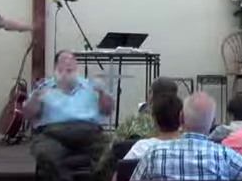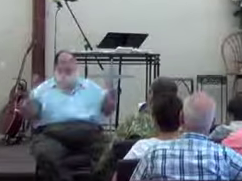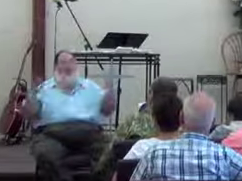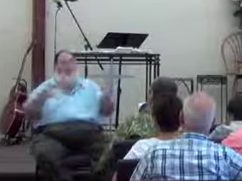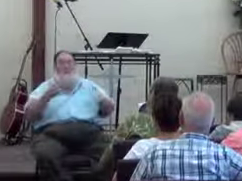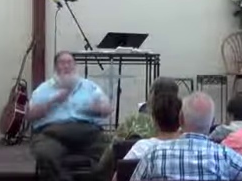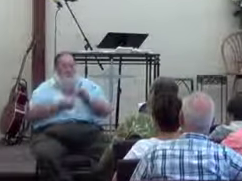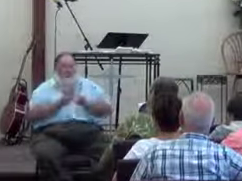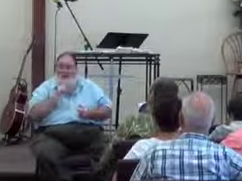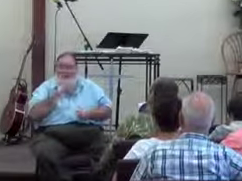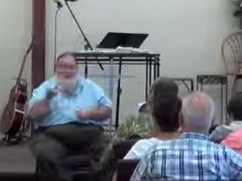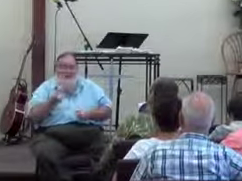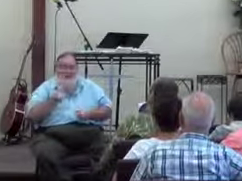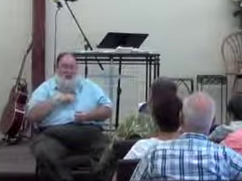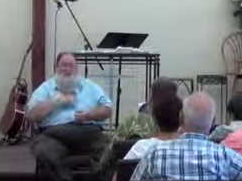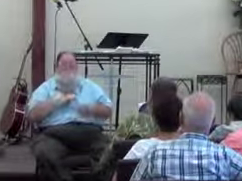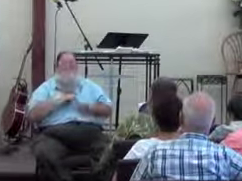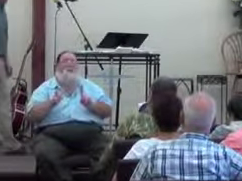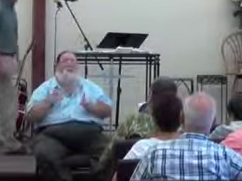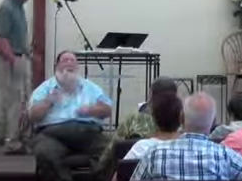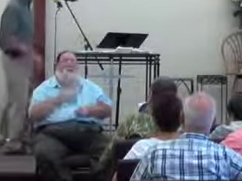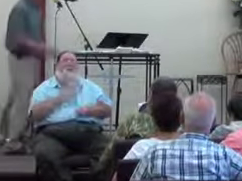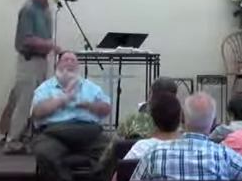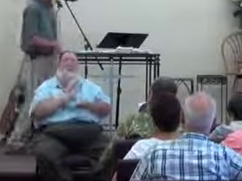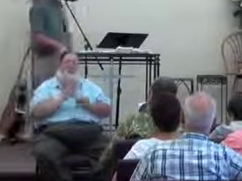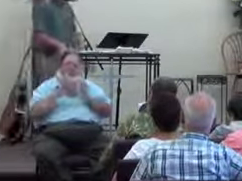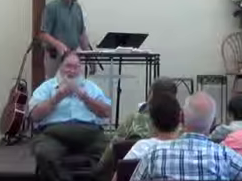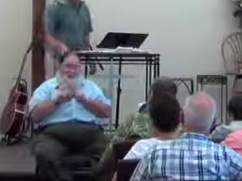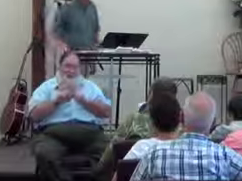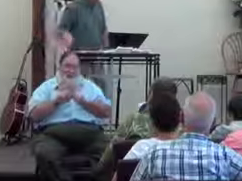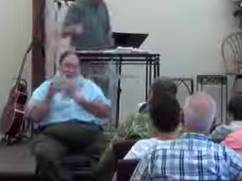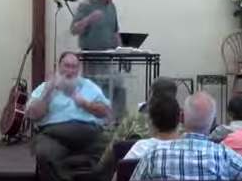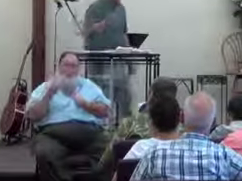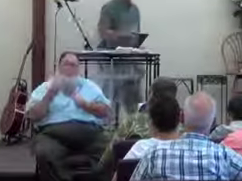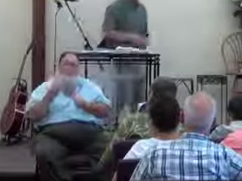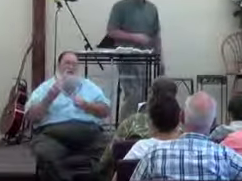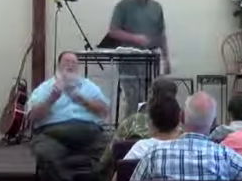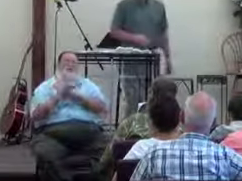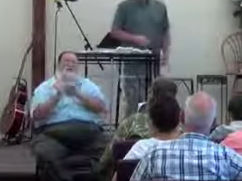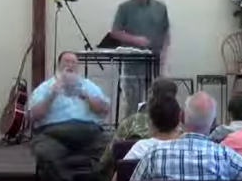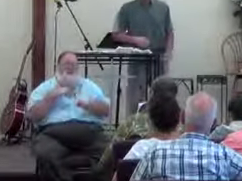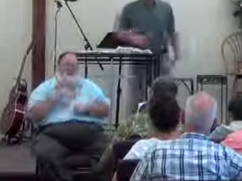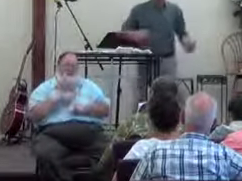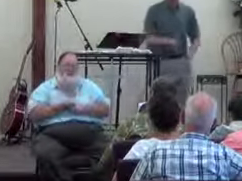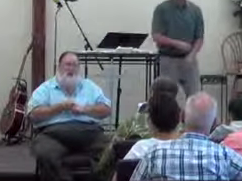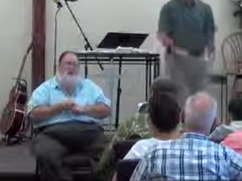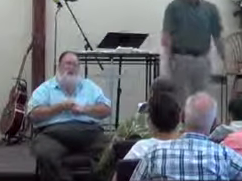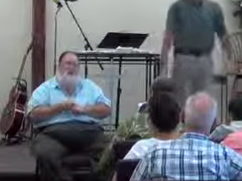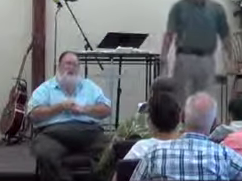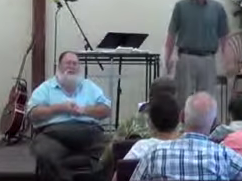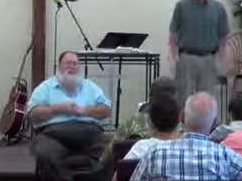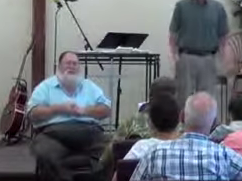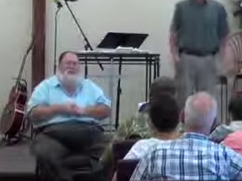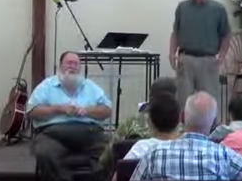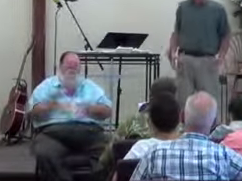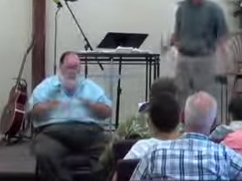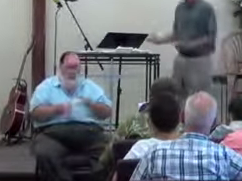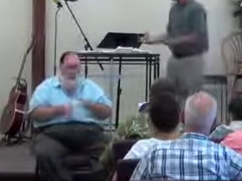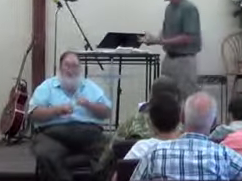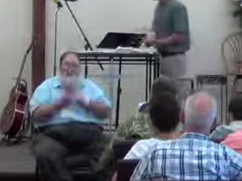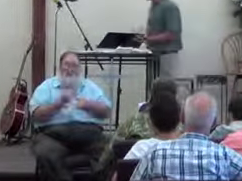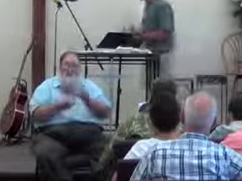our church family. He has saved us from the ultimate fire. And how much do we thank him? Do we really praise him the way we should? Do we